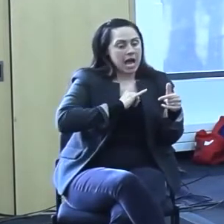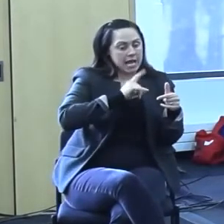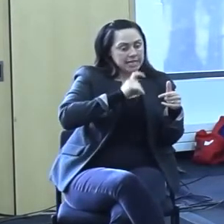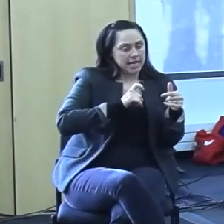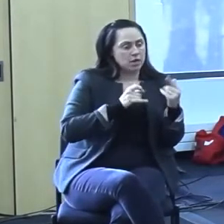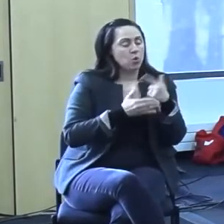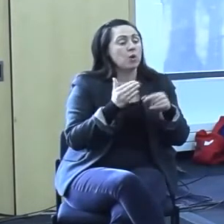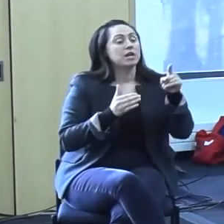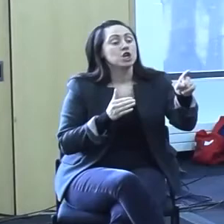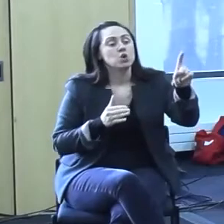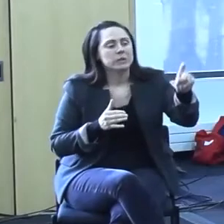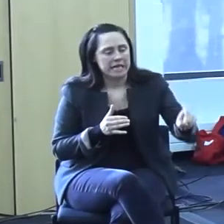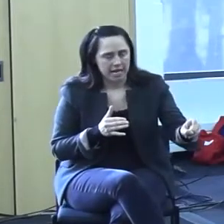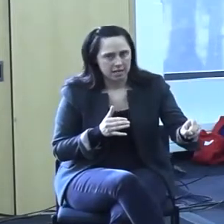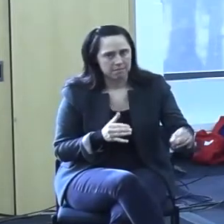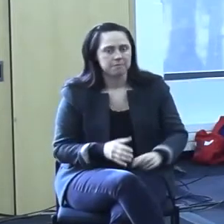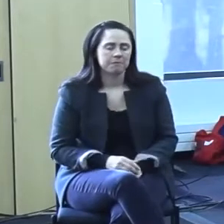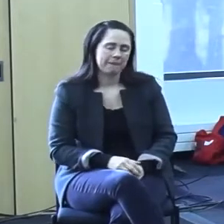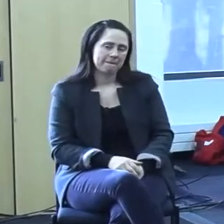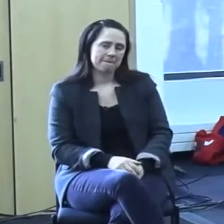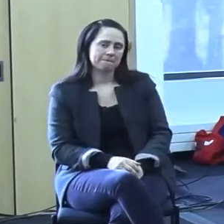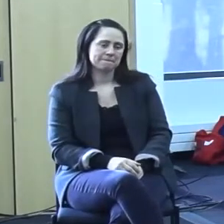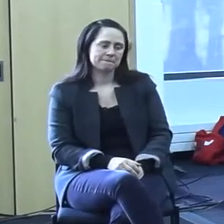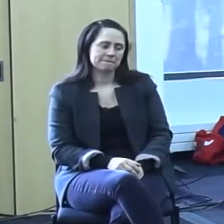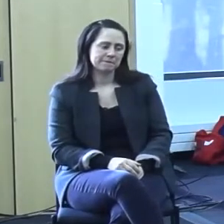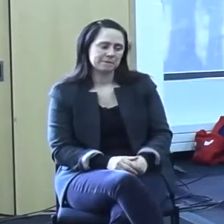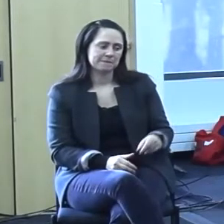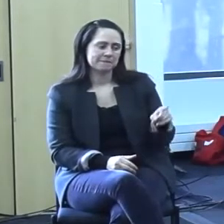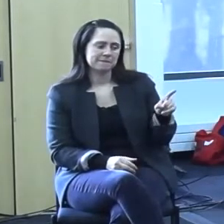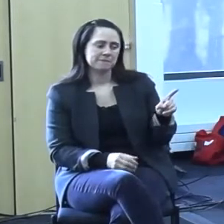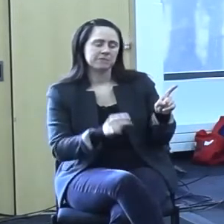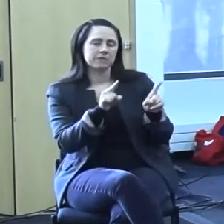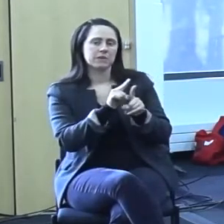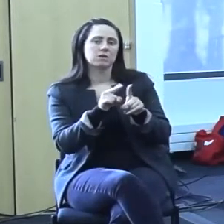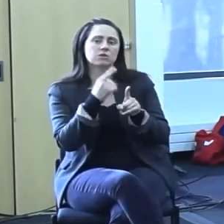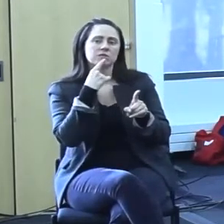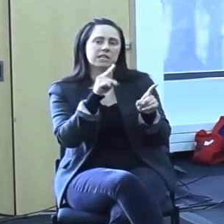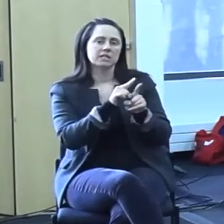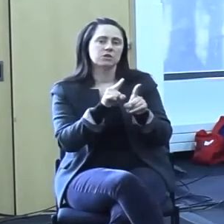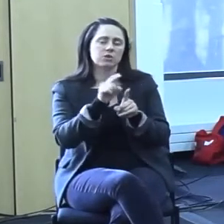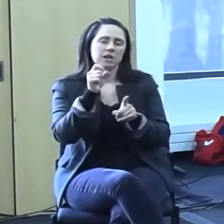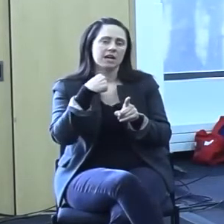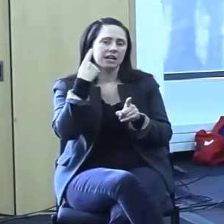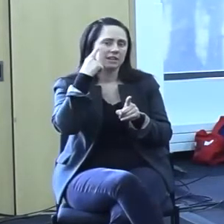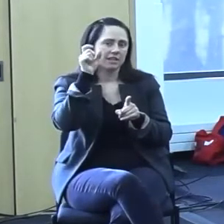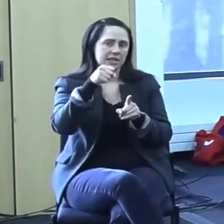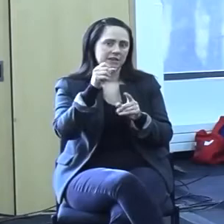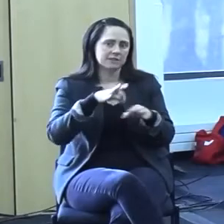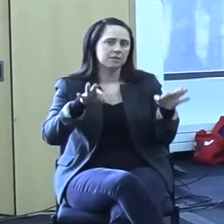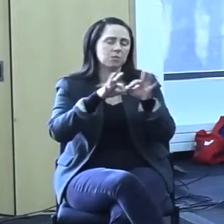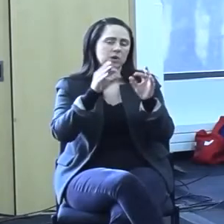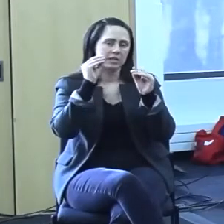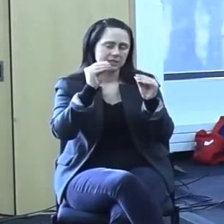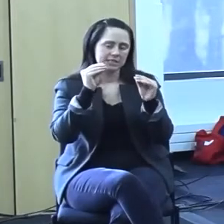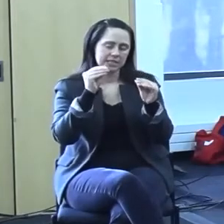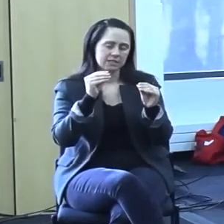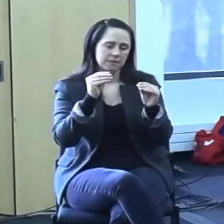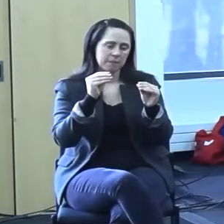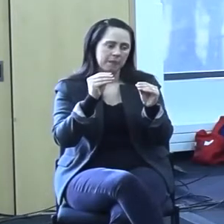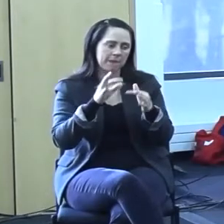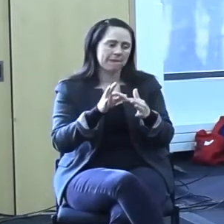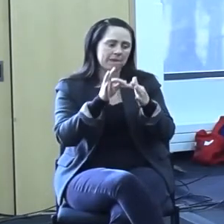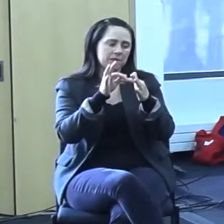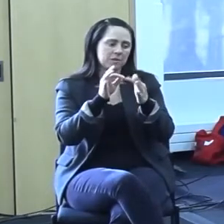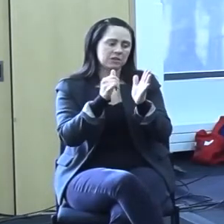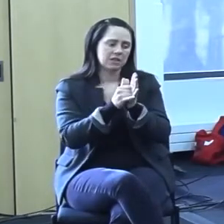and what you mean in this social circle. I also want to say too that I think, yes, it is important we teach,